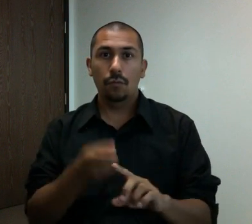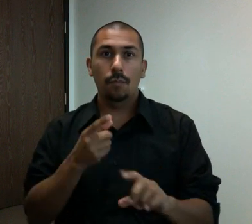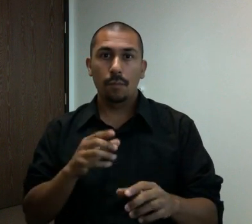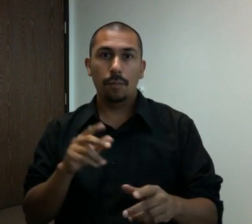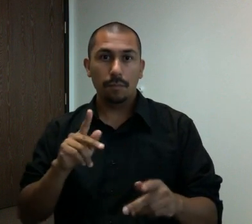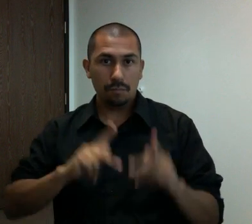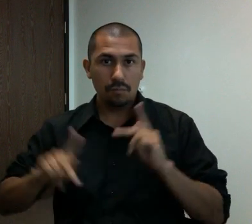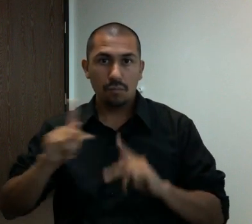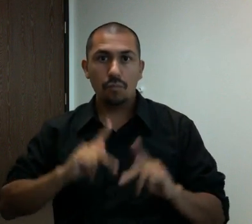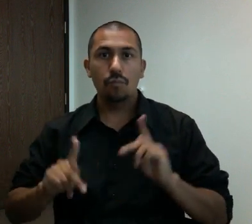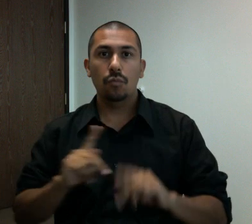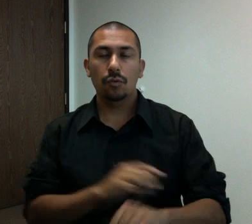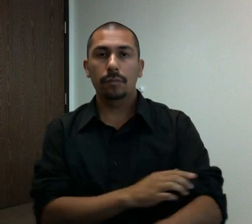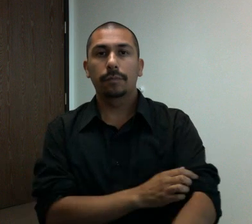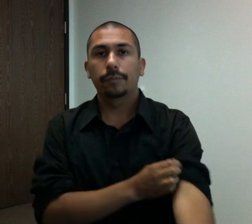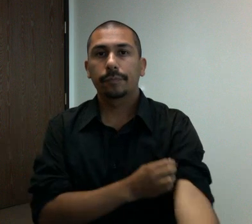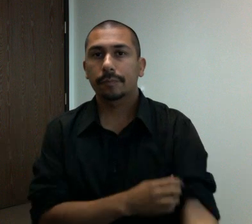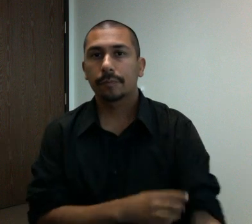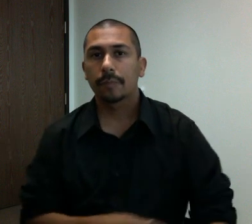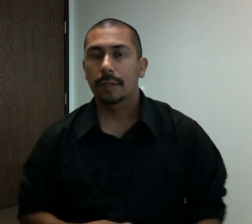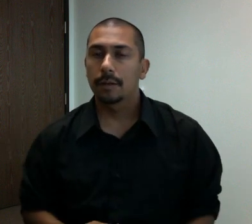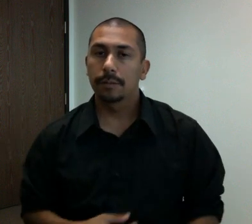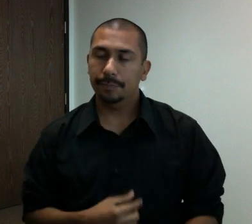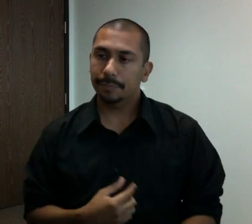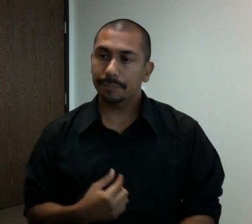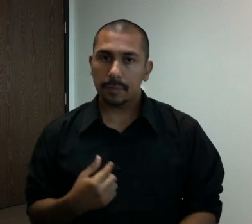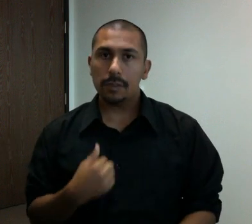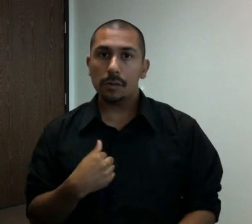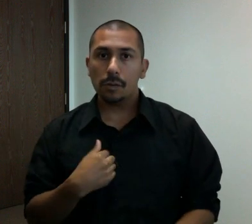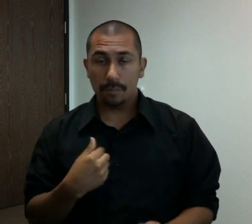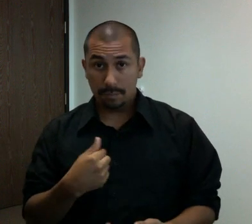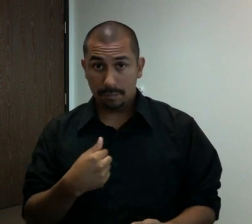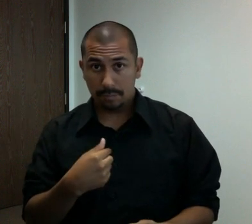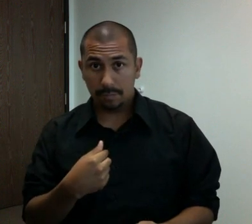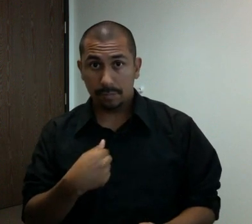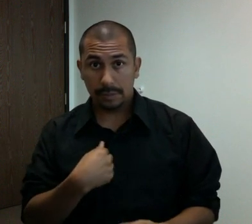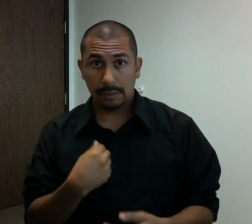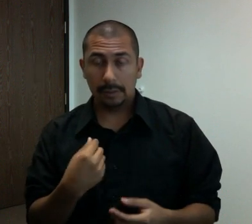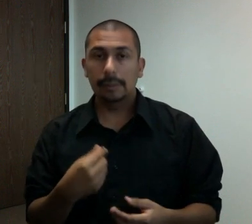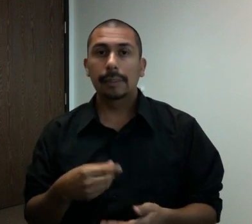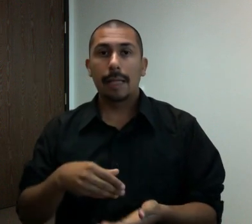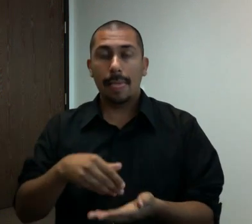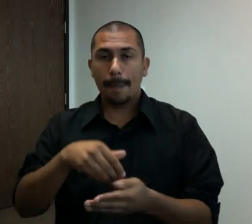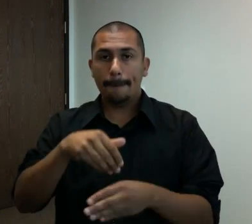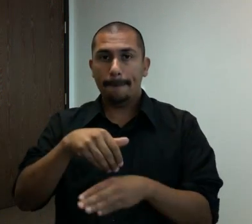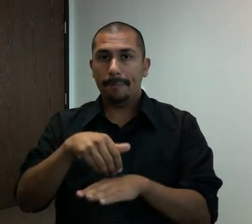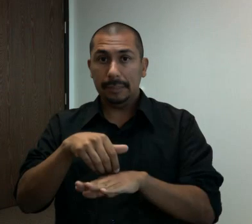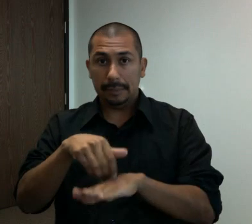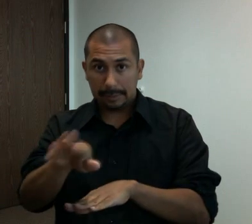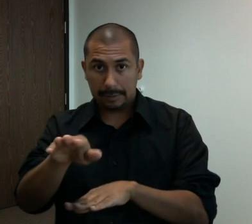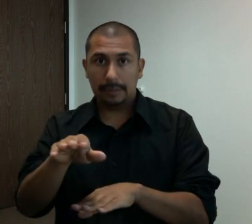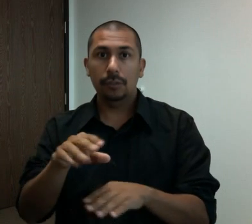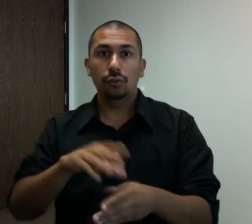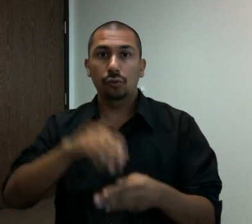that being said, I send them off to the library and I ask them to look for an issue that came up in the reading that we were doing, so that they're